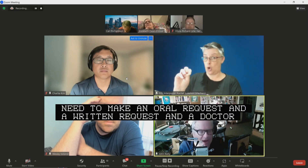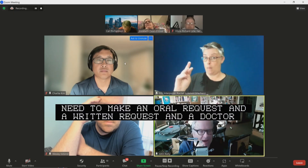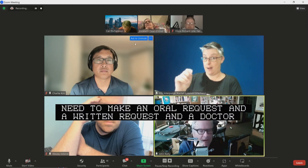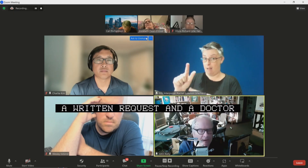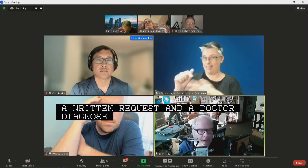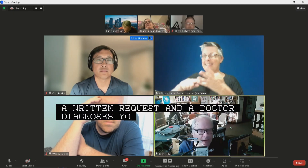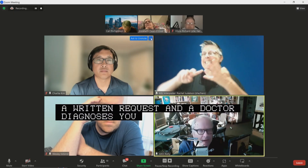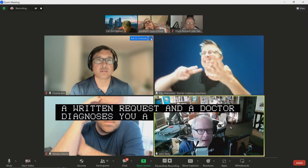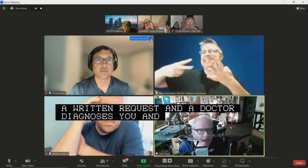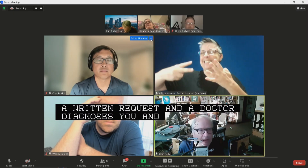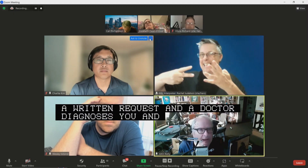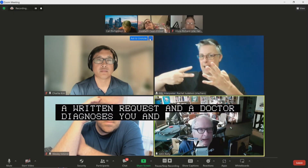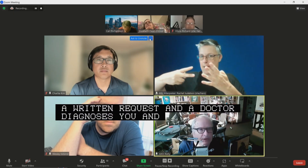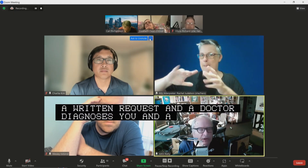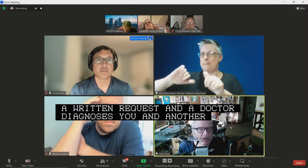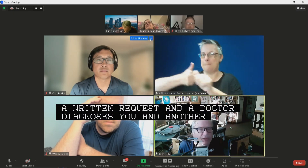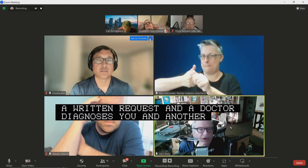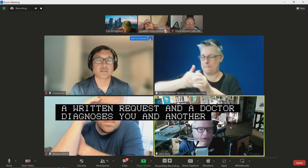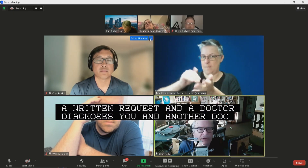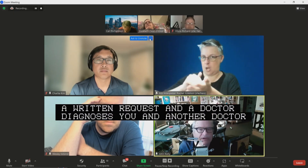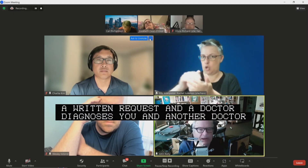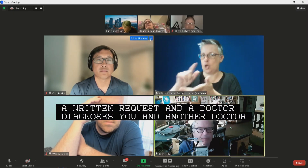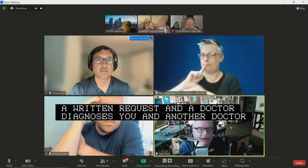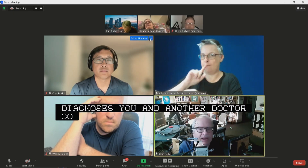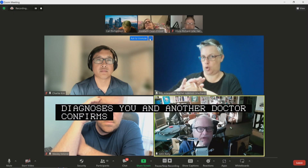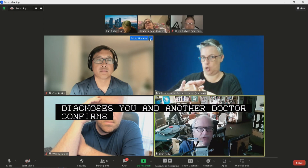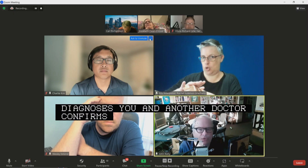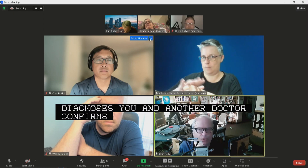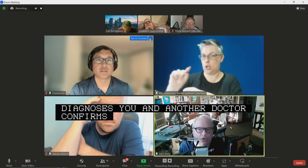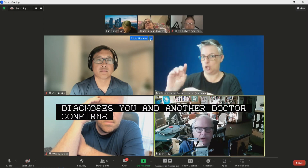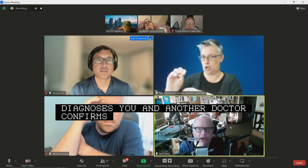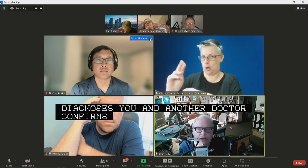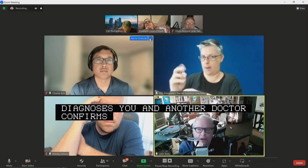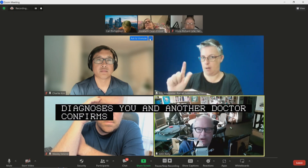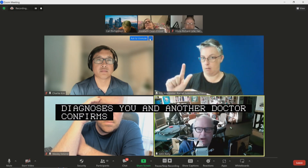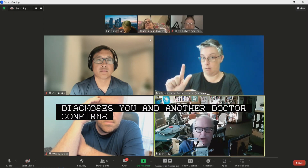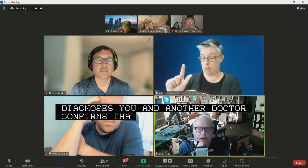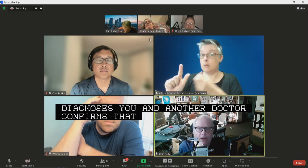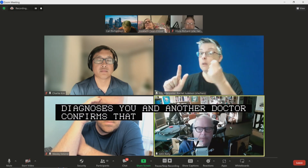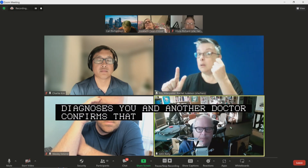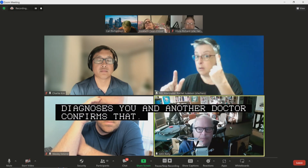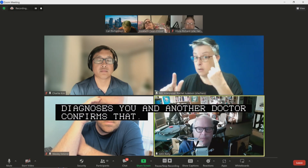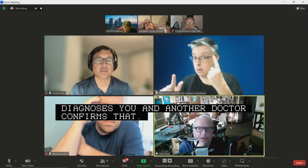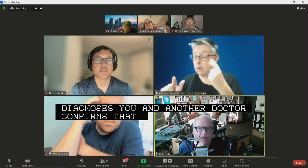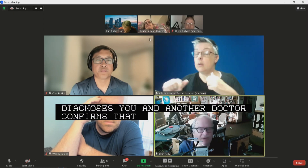confirms that. And there is a mandatory